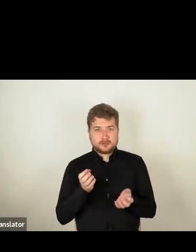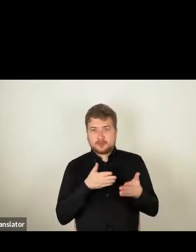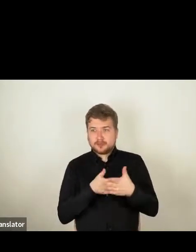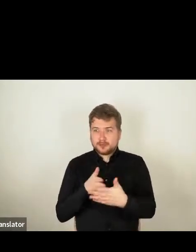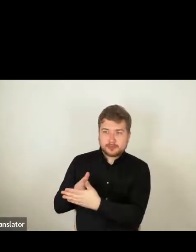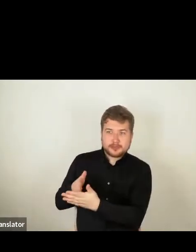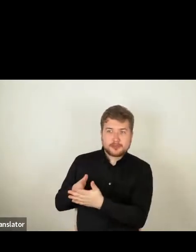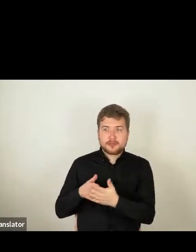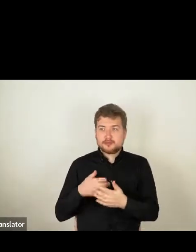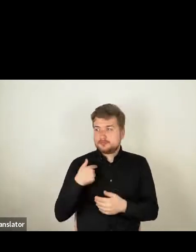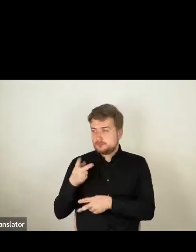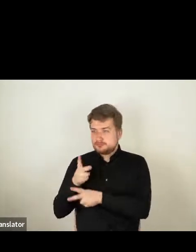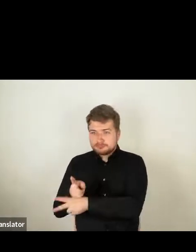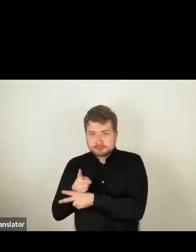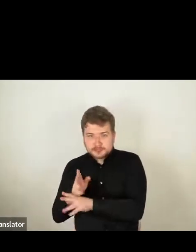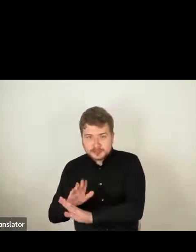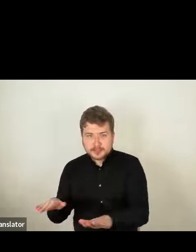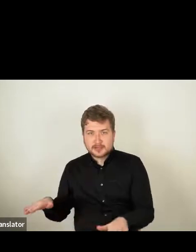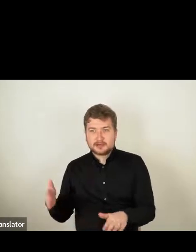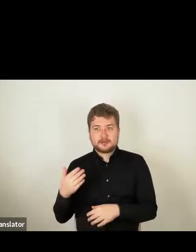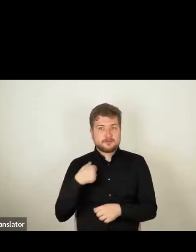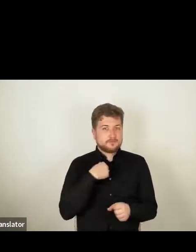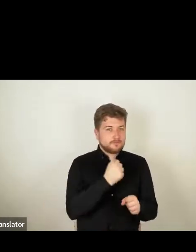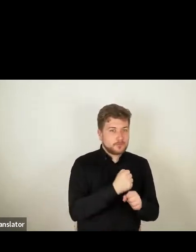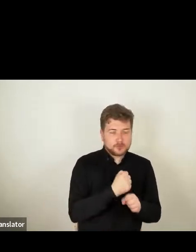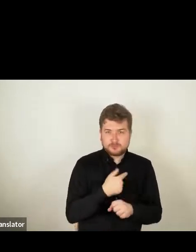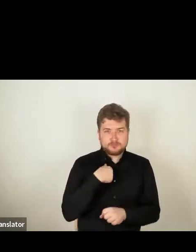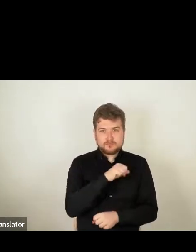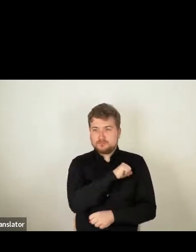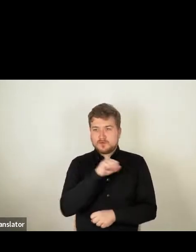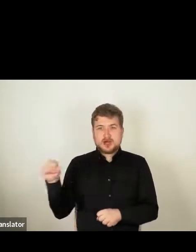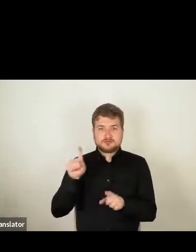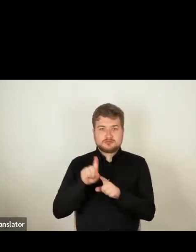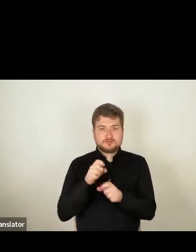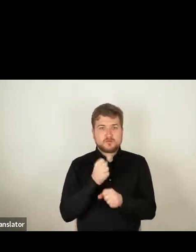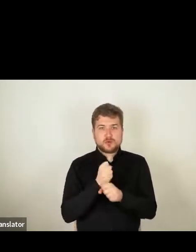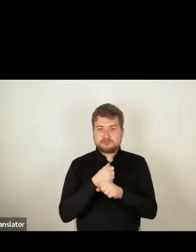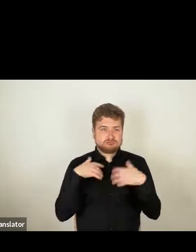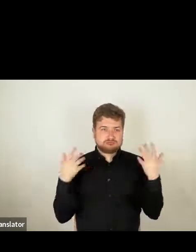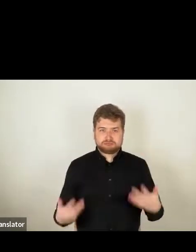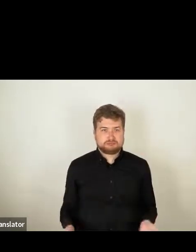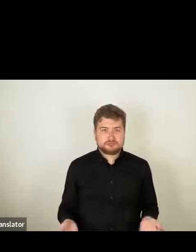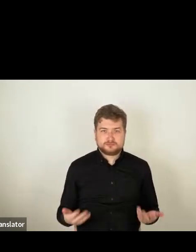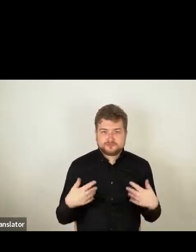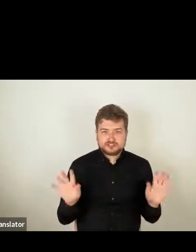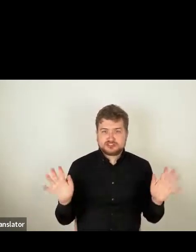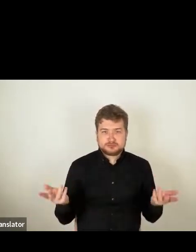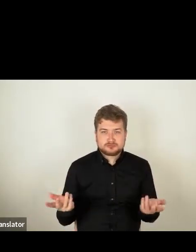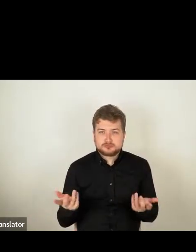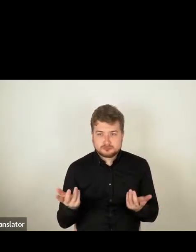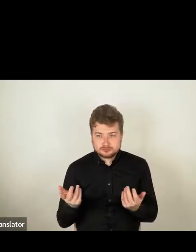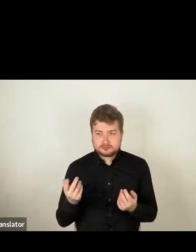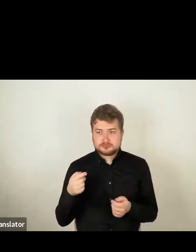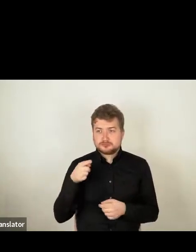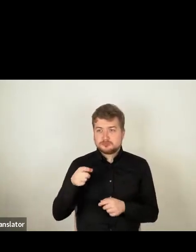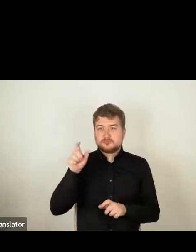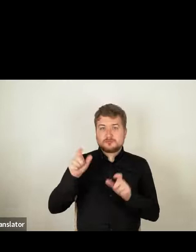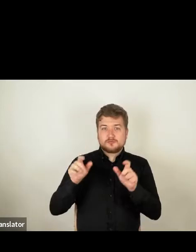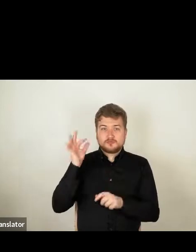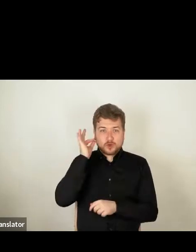we also find that what is moving women away from wanting to go into parliaments, and I think recently we saw that in the United